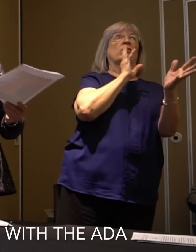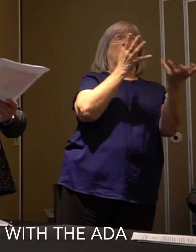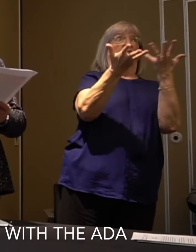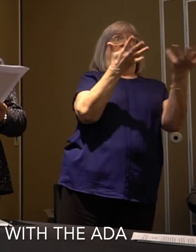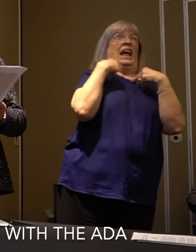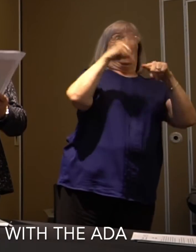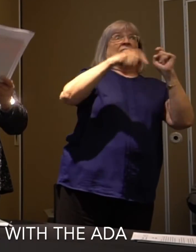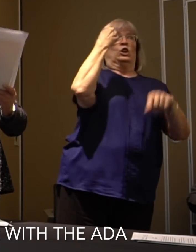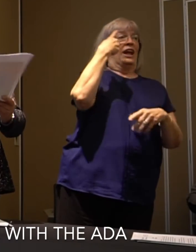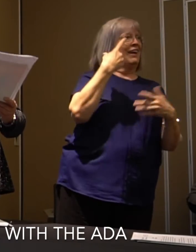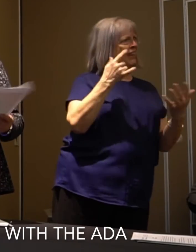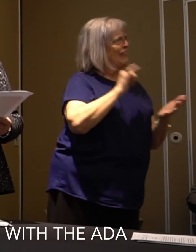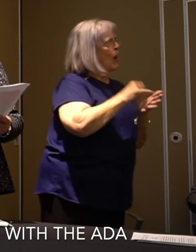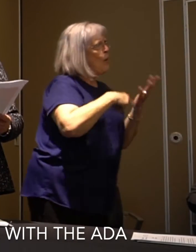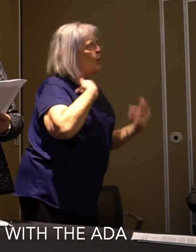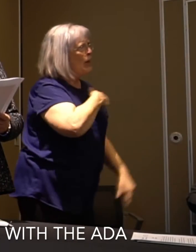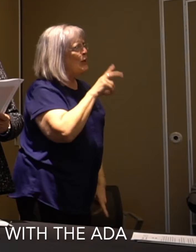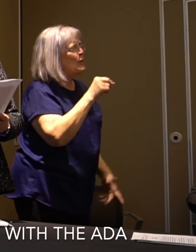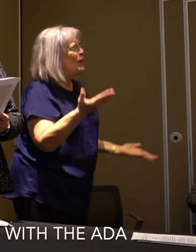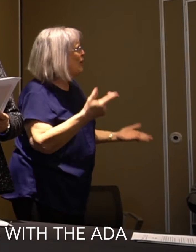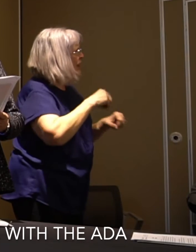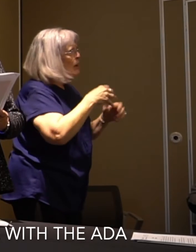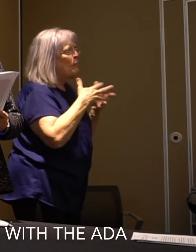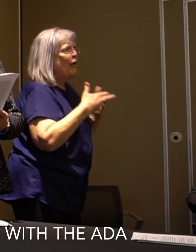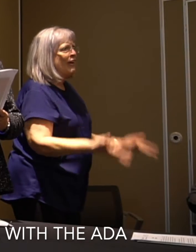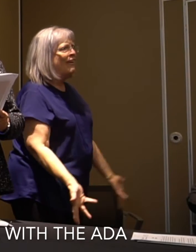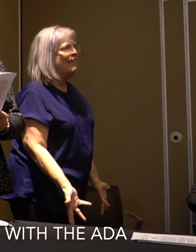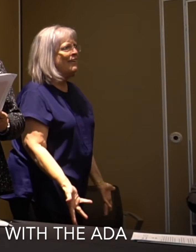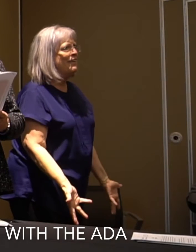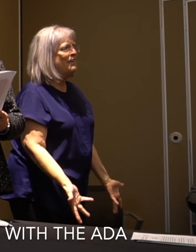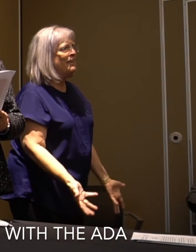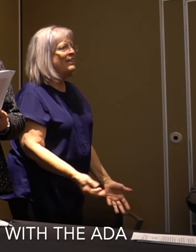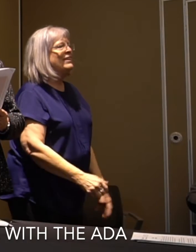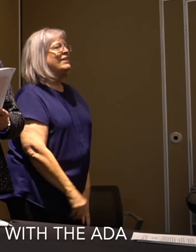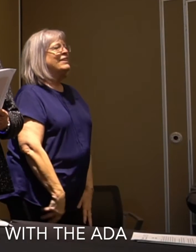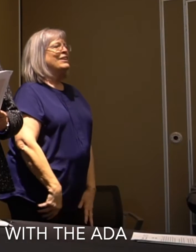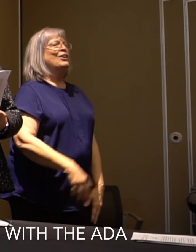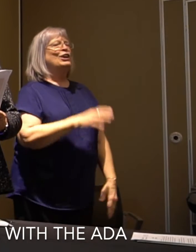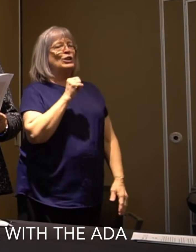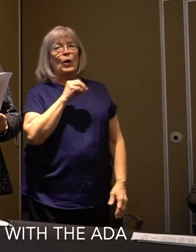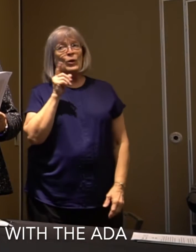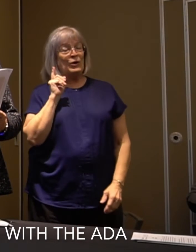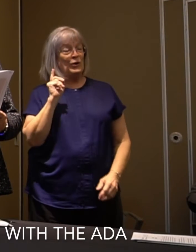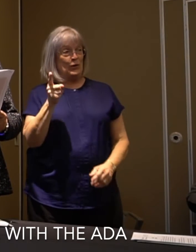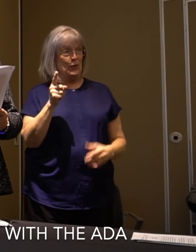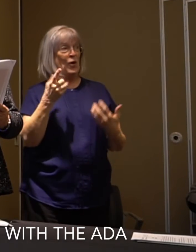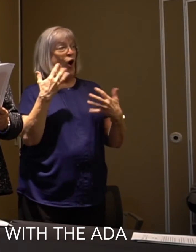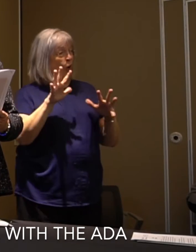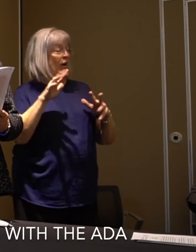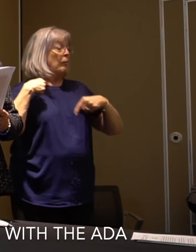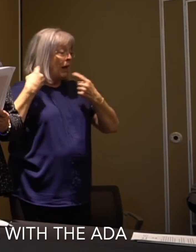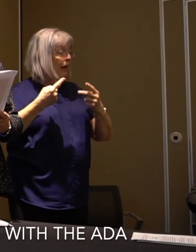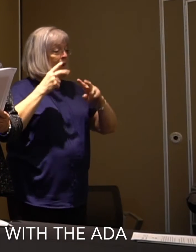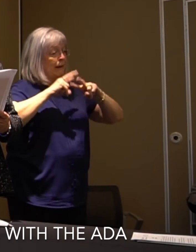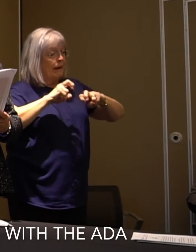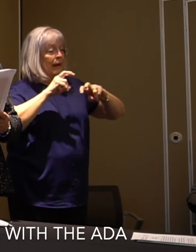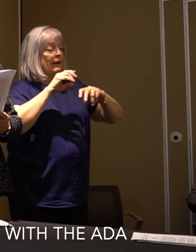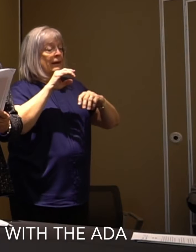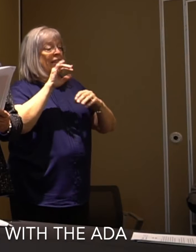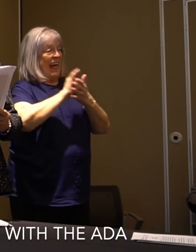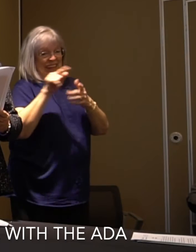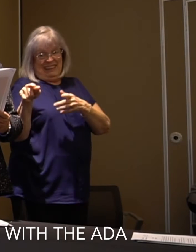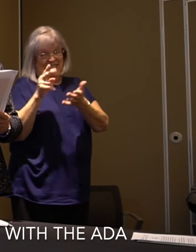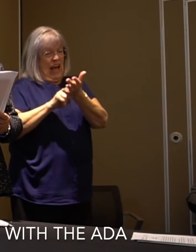us do in America. So you're a year and a half into this 7-year